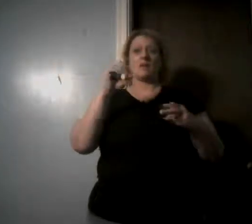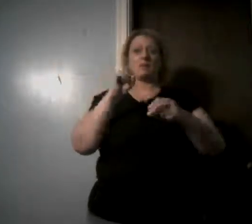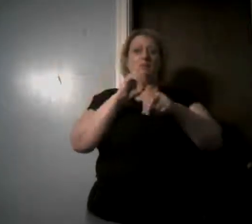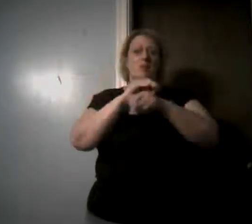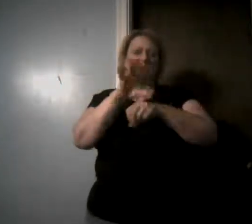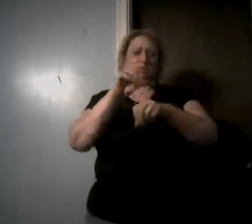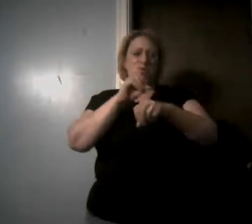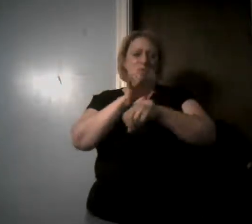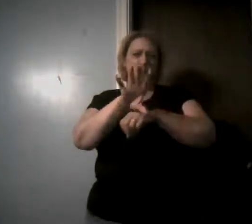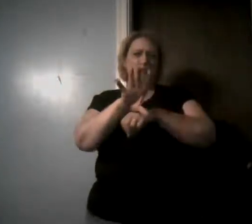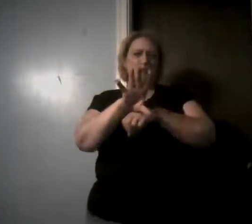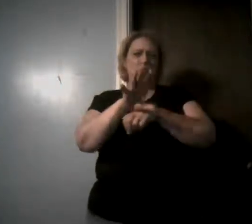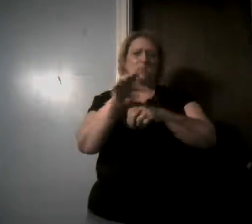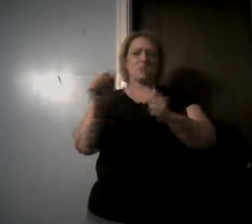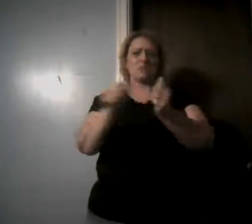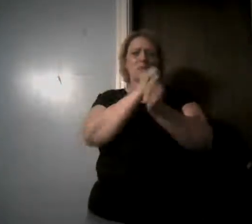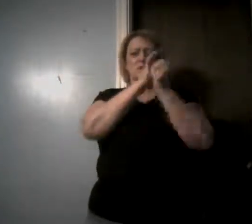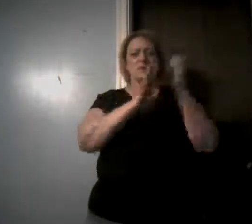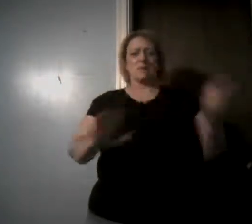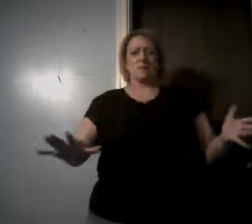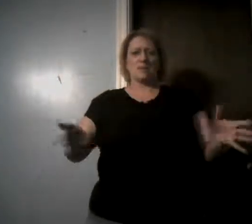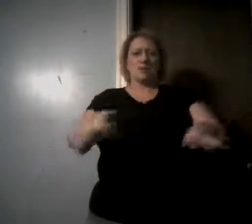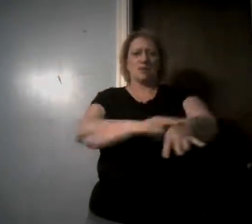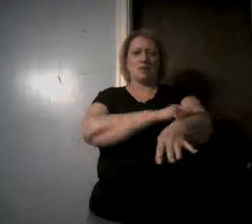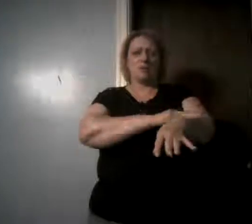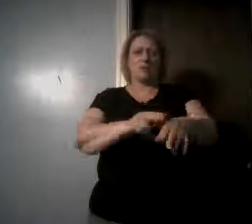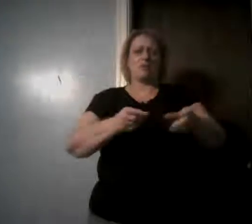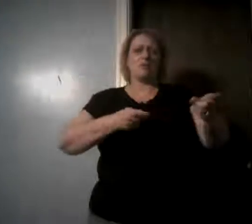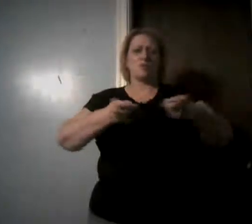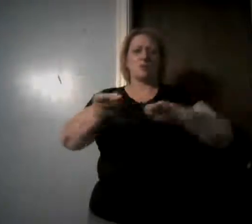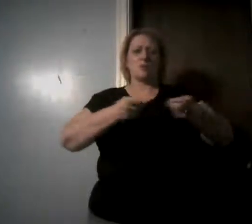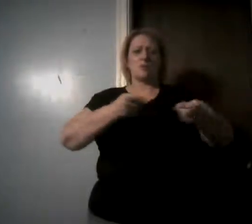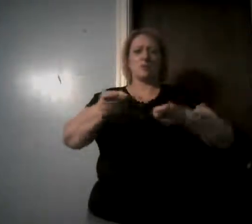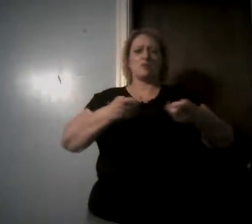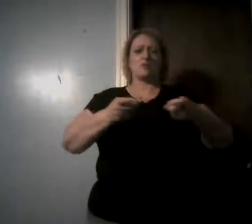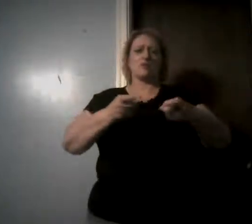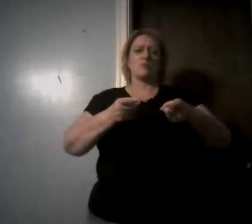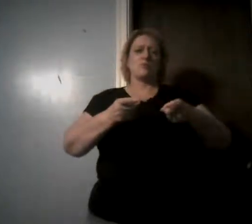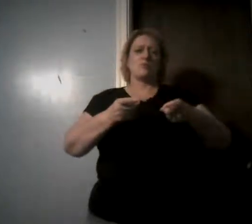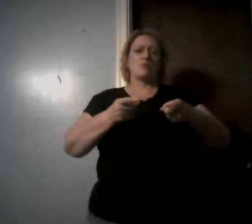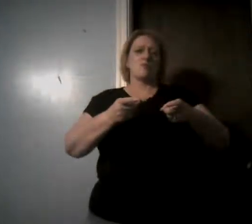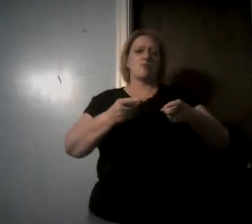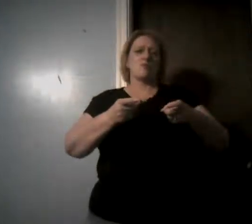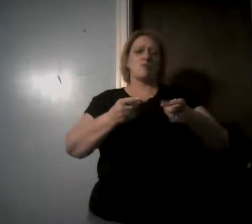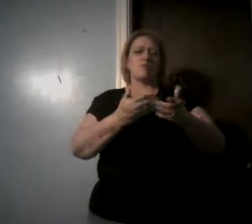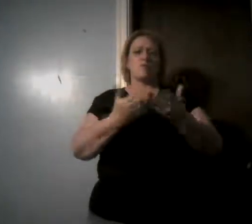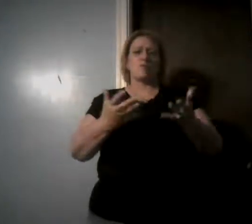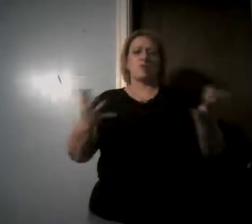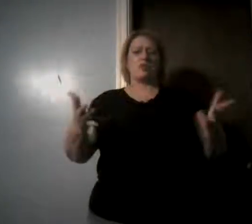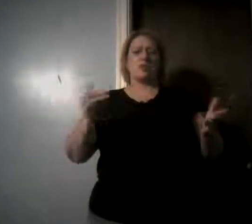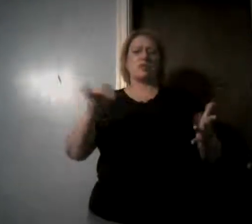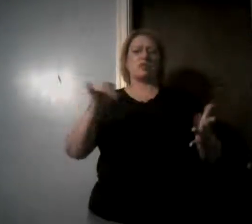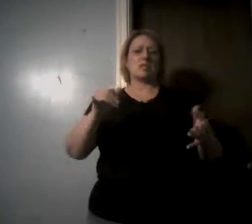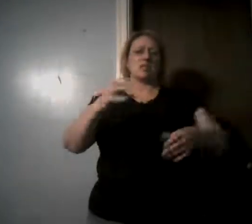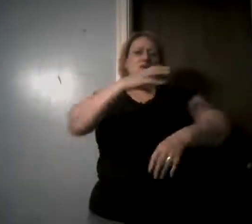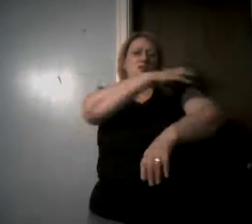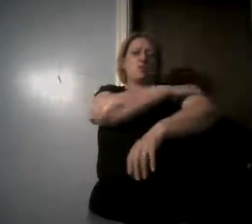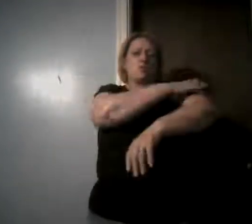It is the damage to the nerves that control things like heartbeat, blood pressure, sweating, digestion, urination,